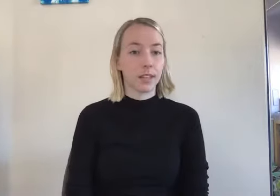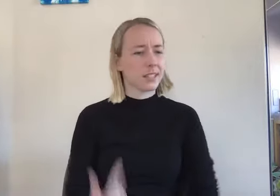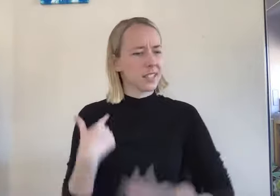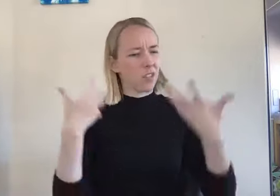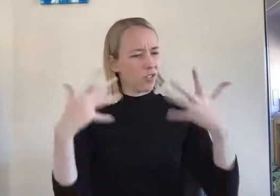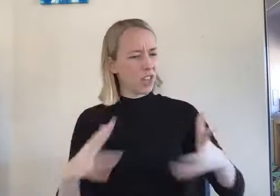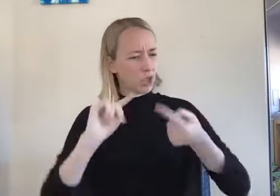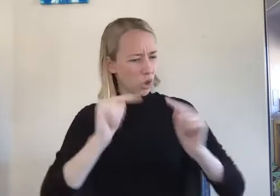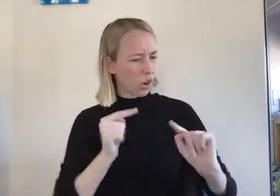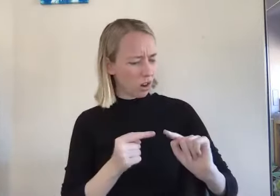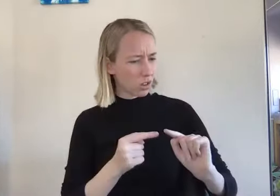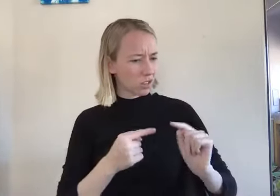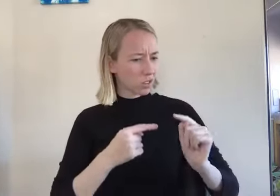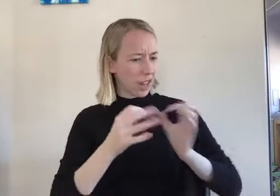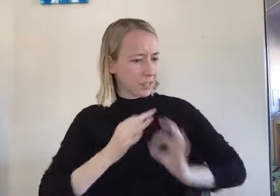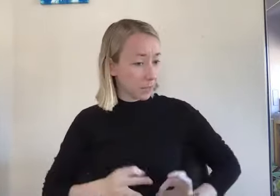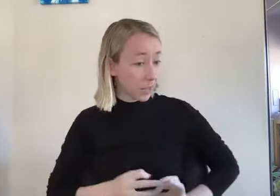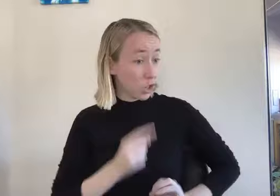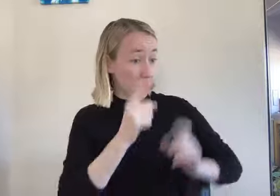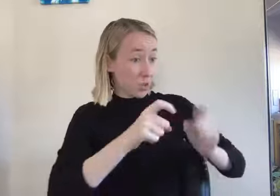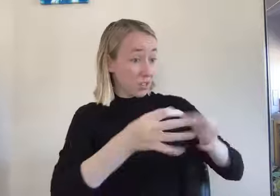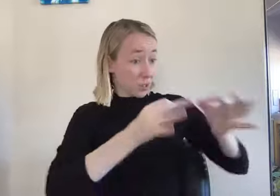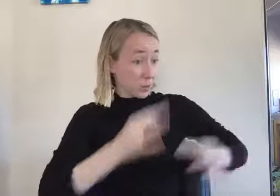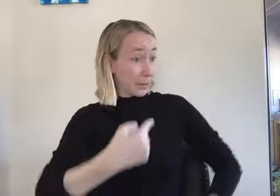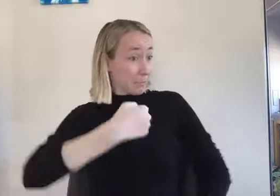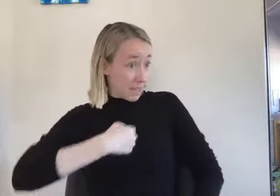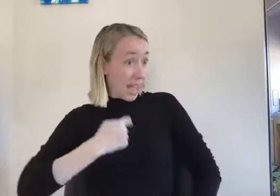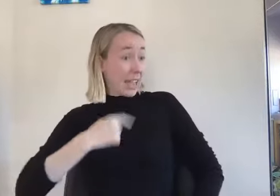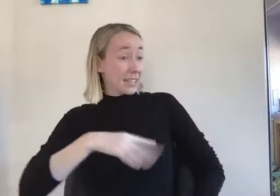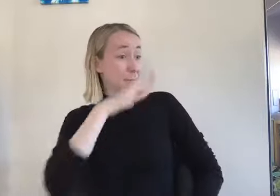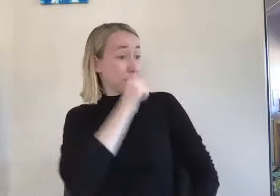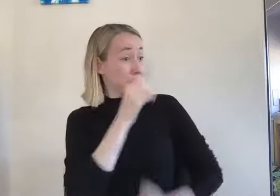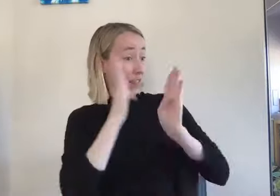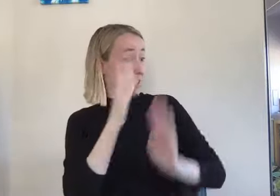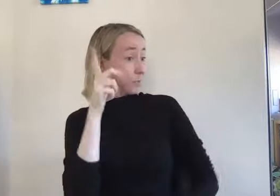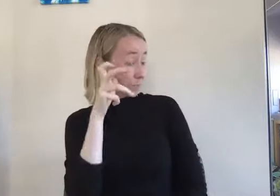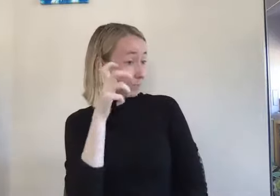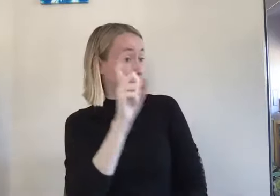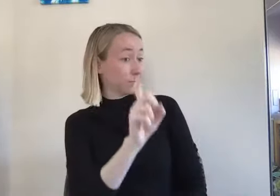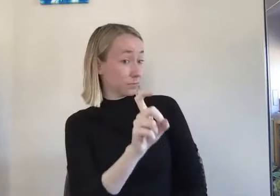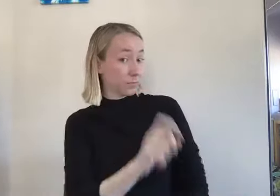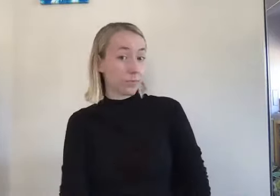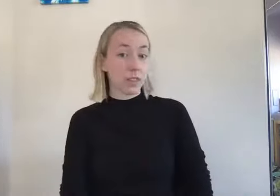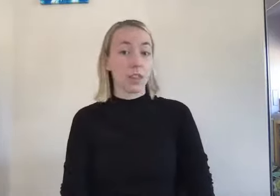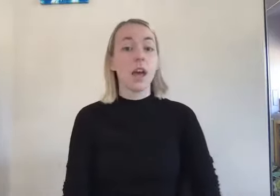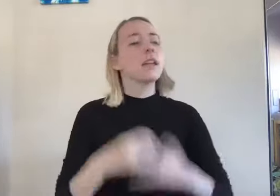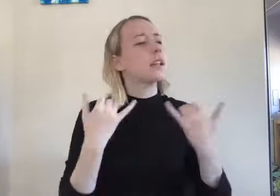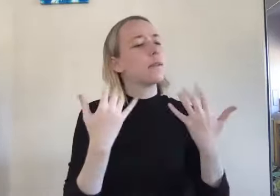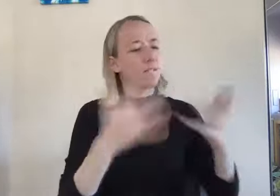any harm that I've left out that you need to tell me about? And then shut up and listen to them. Okay. And then after that, say, what